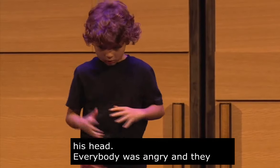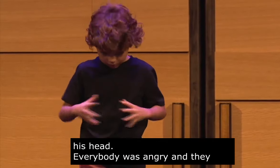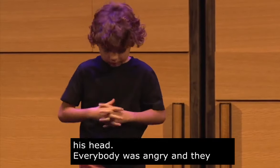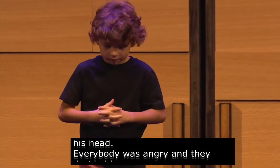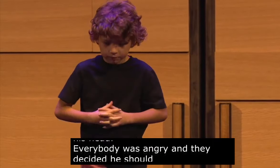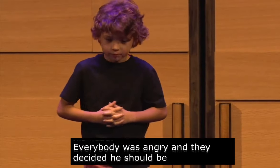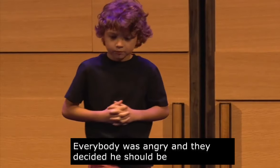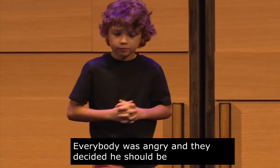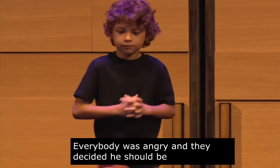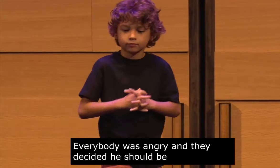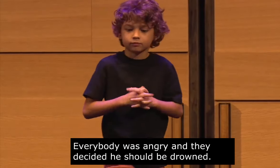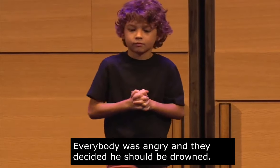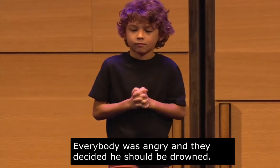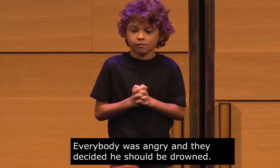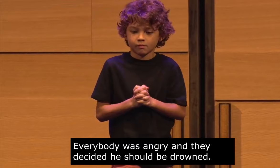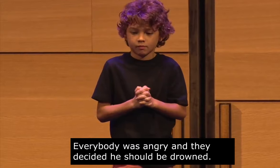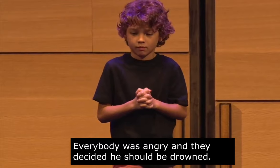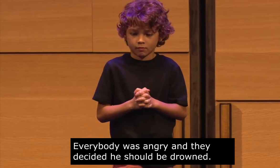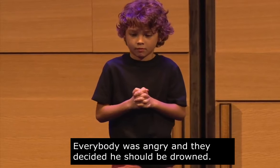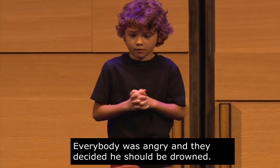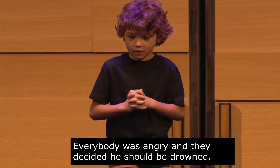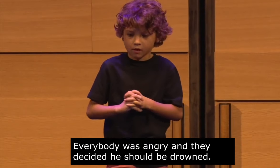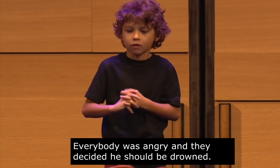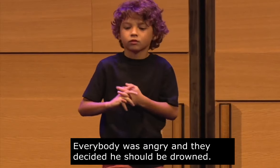and they decided he should be drowned.